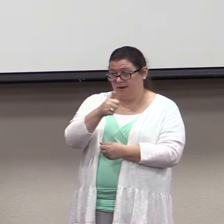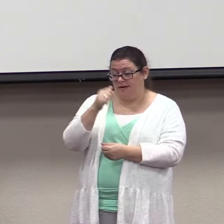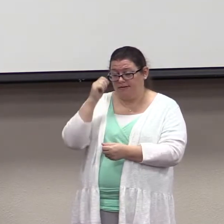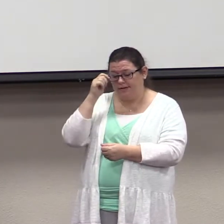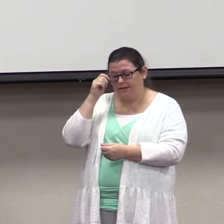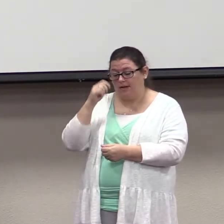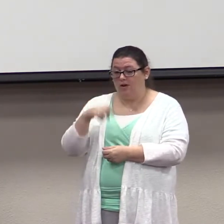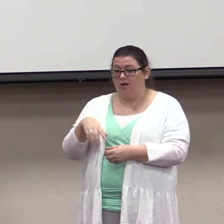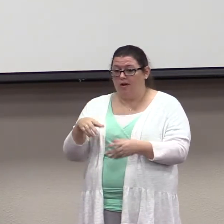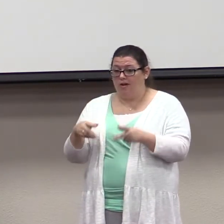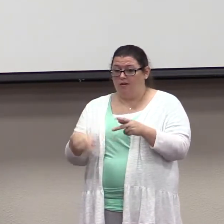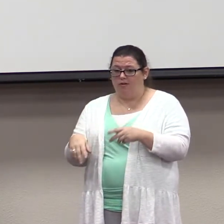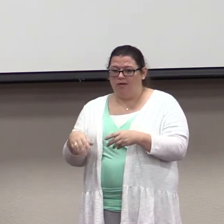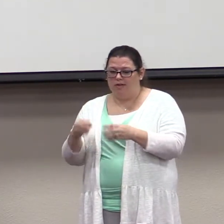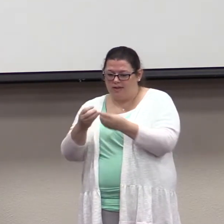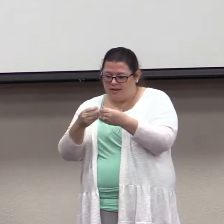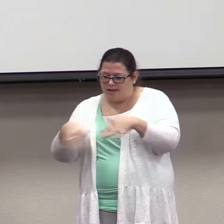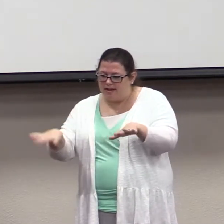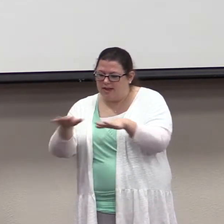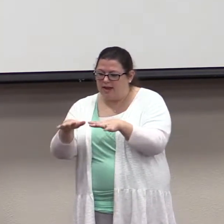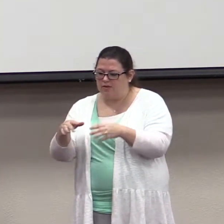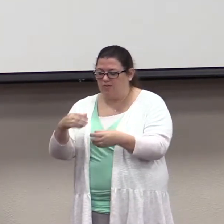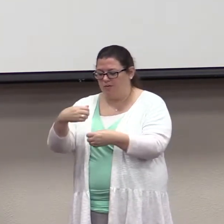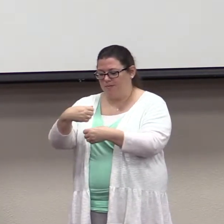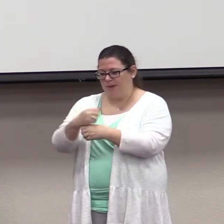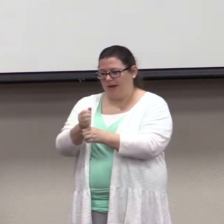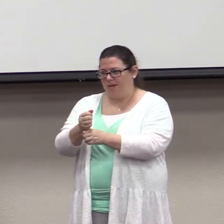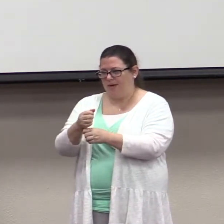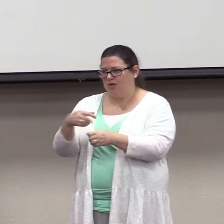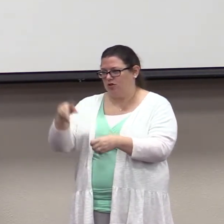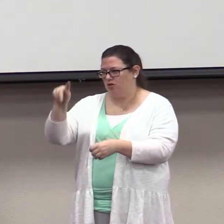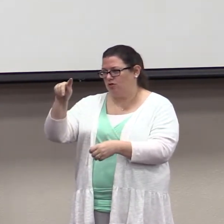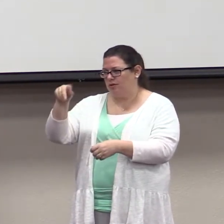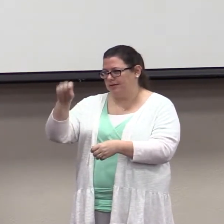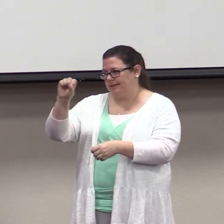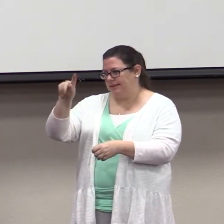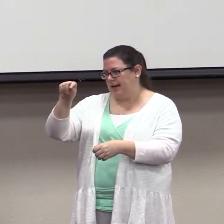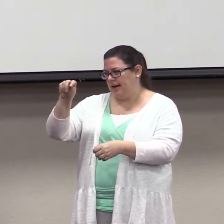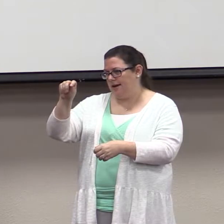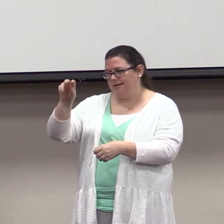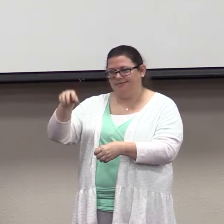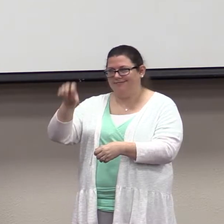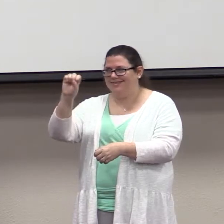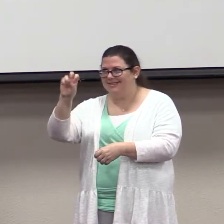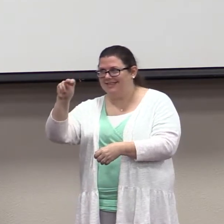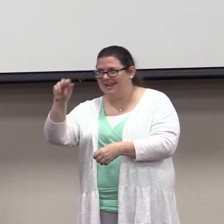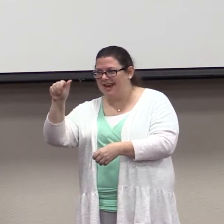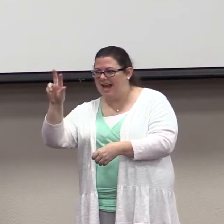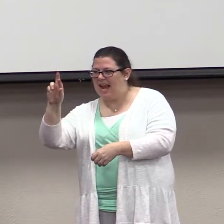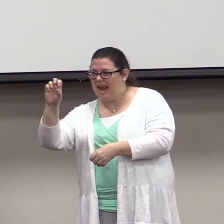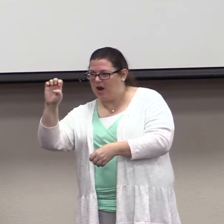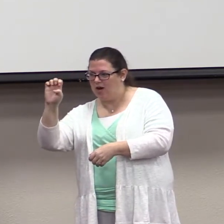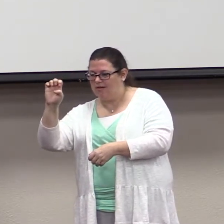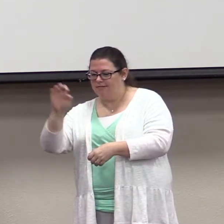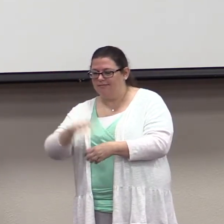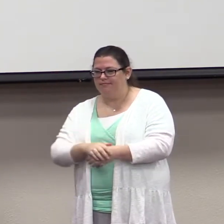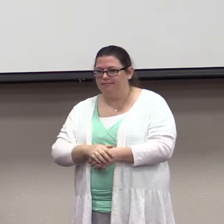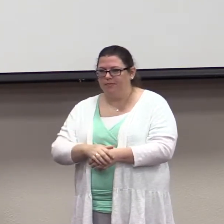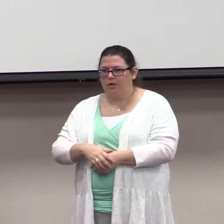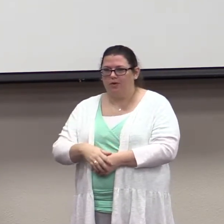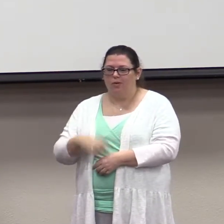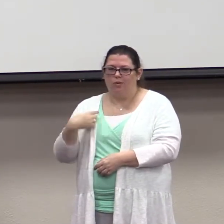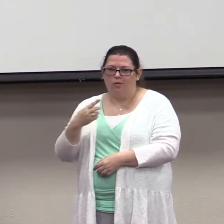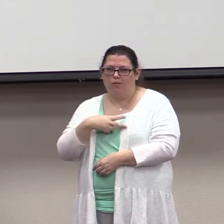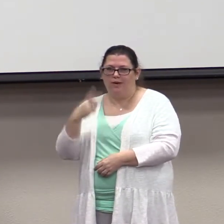become a snare in your midst. Yet in the 9th chapter of the book of Joshua, we see the Gibeonites, a